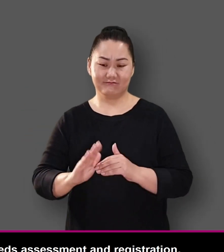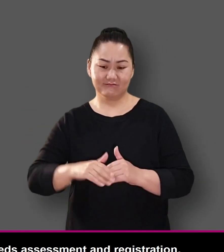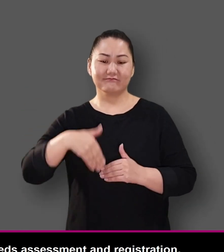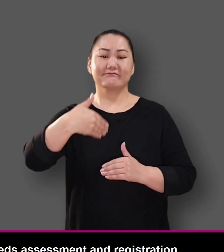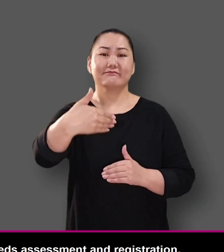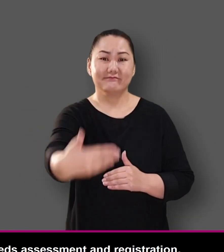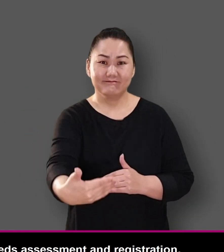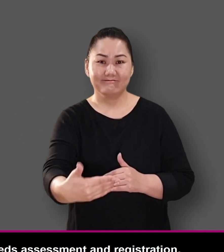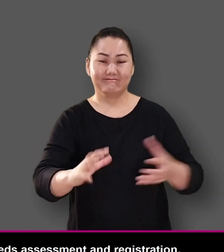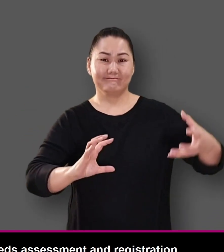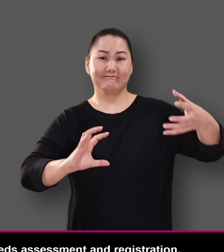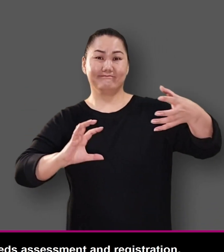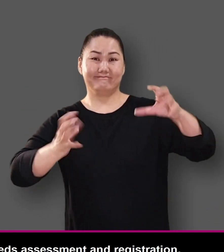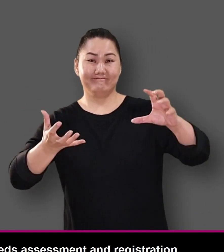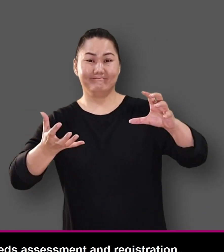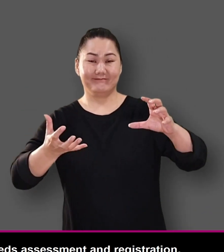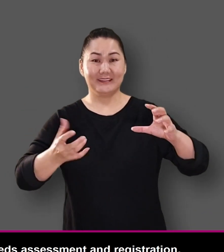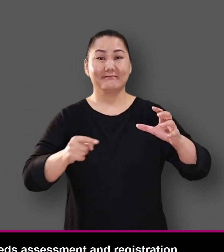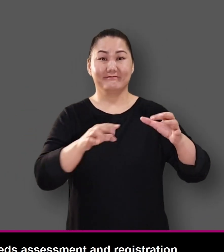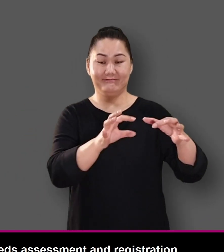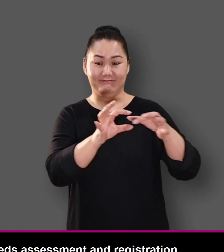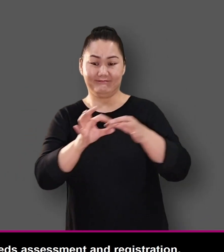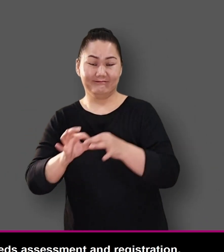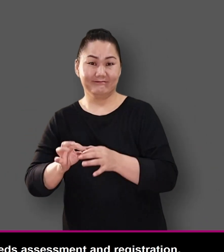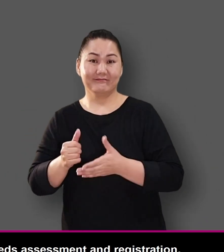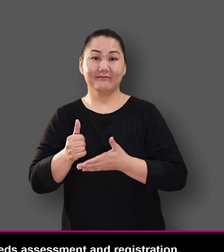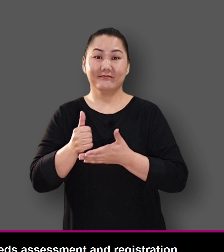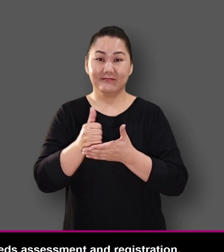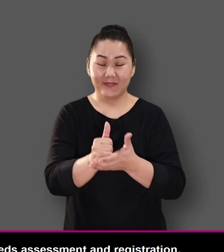during the post-disaster needs assessment and registration,